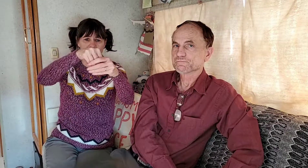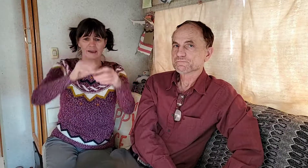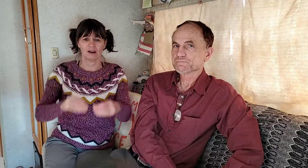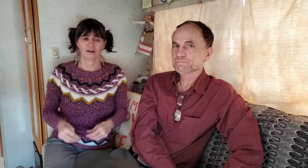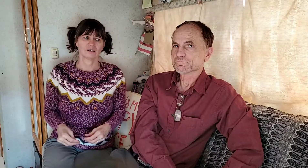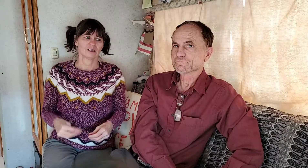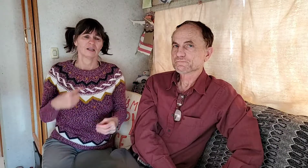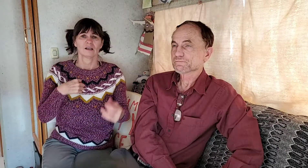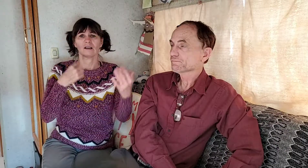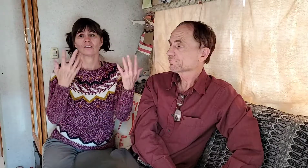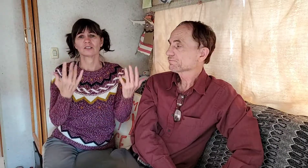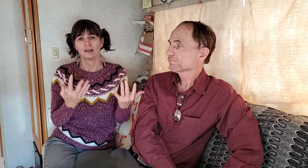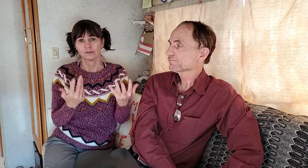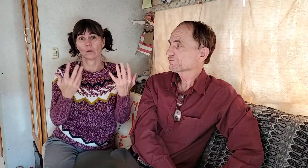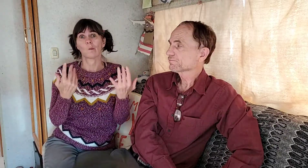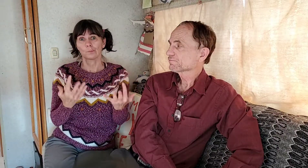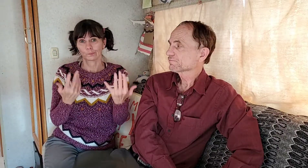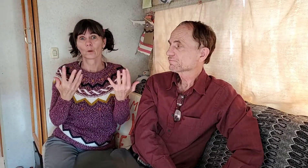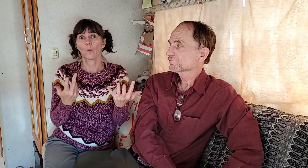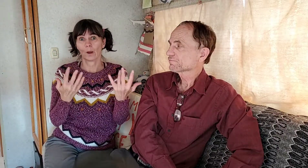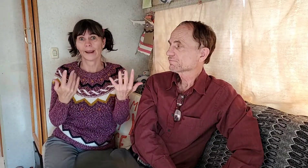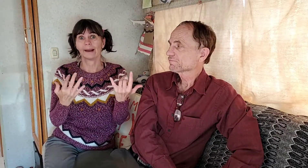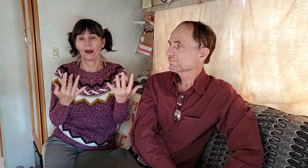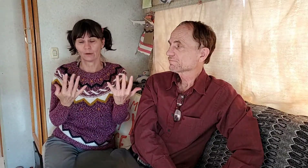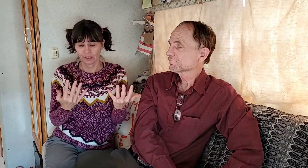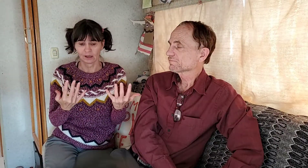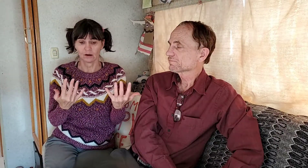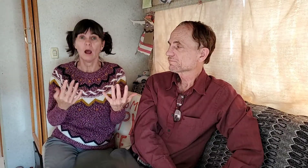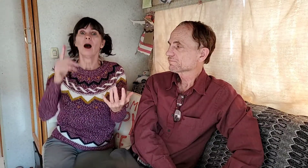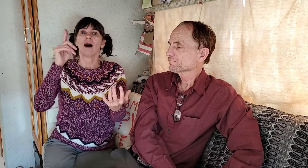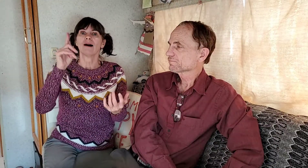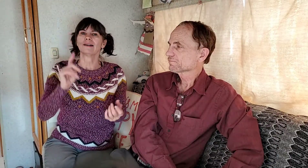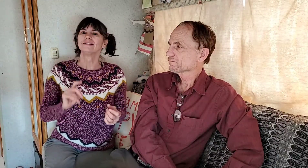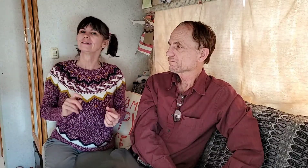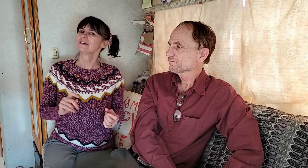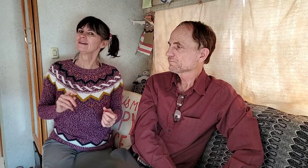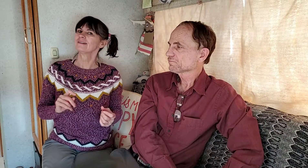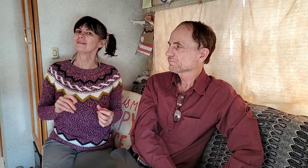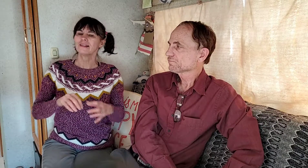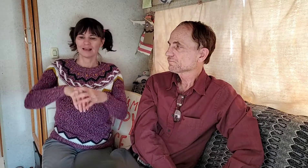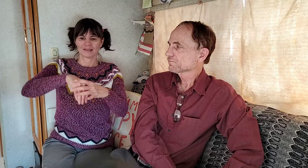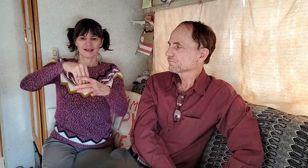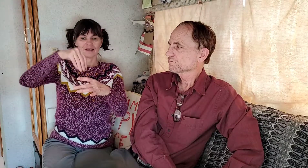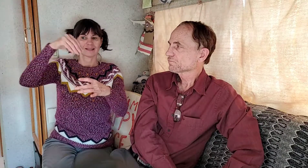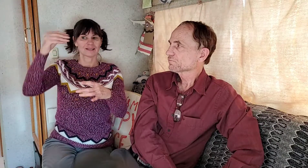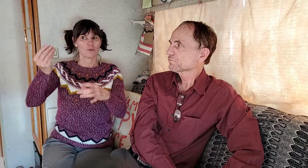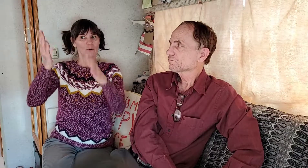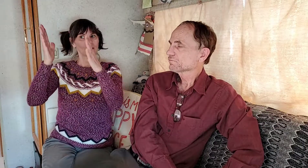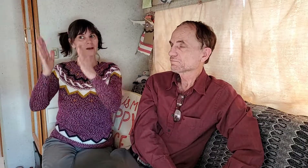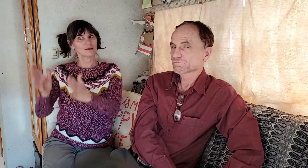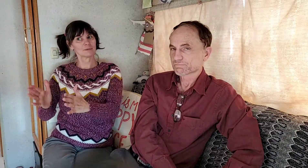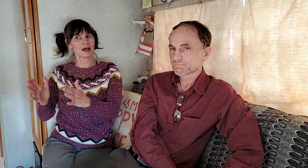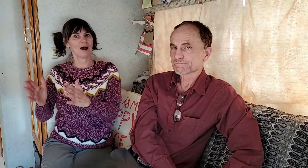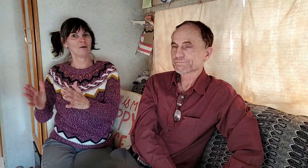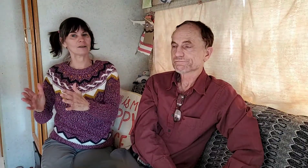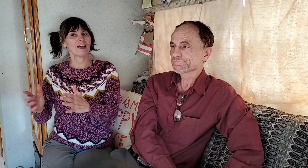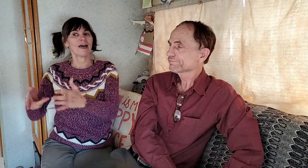there. I'll just have to wait out here until someone comes out, and then I